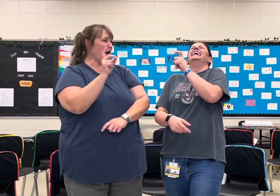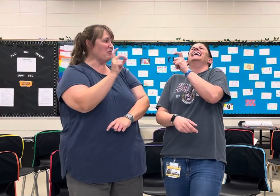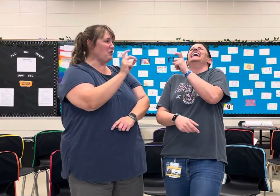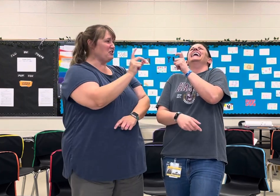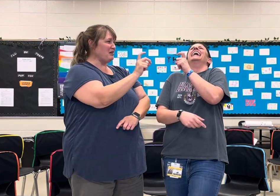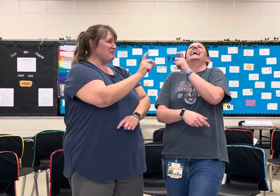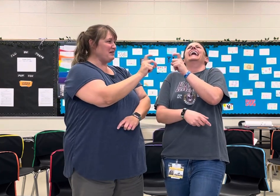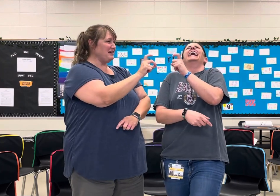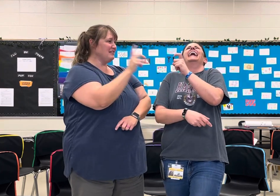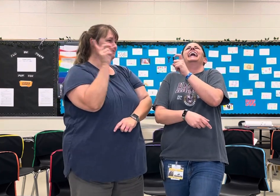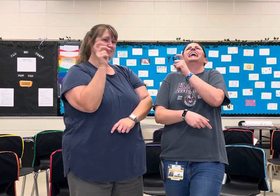Popcorn shrimp.